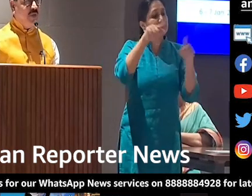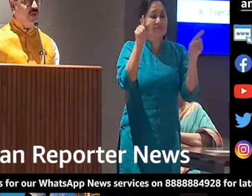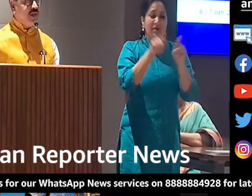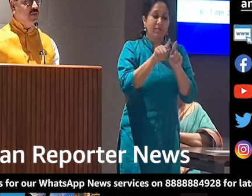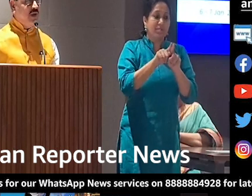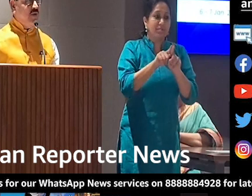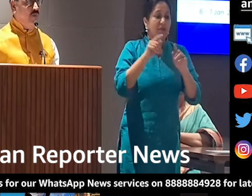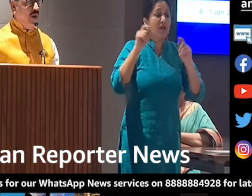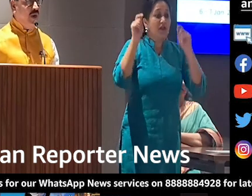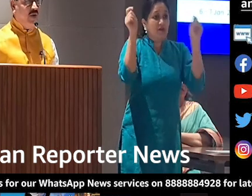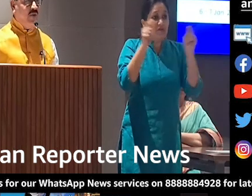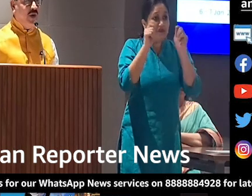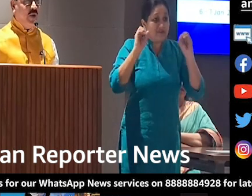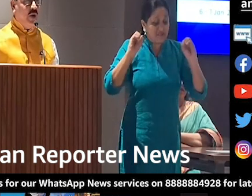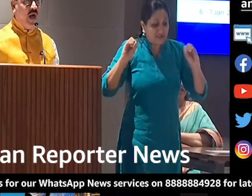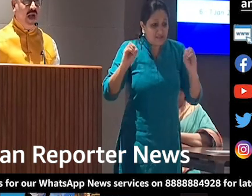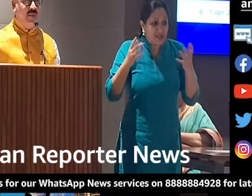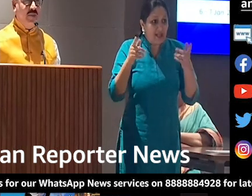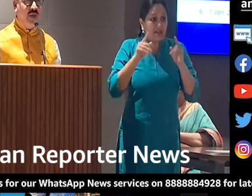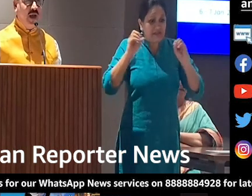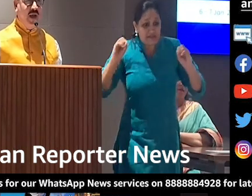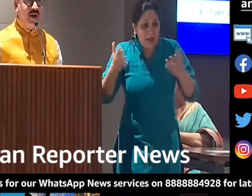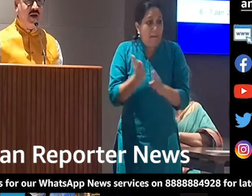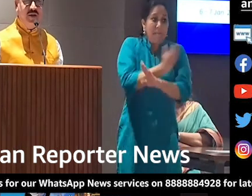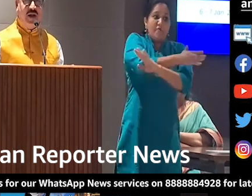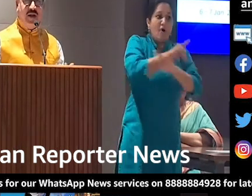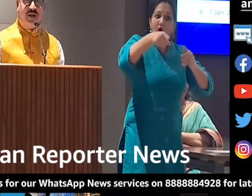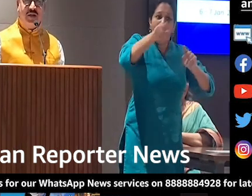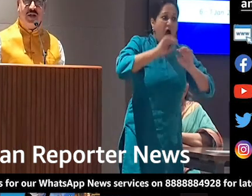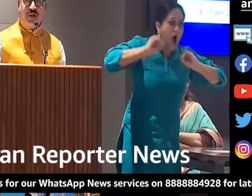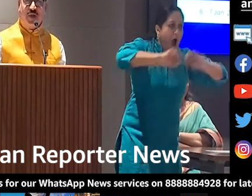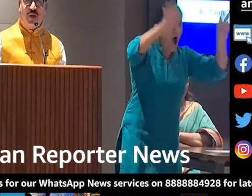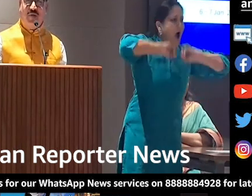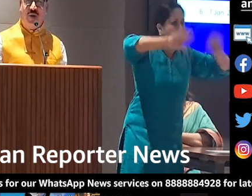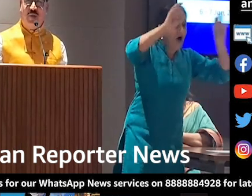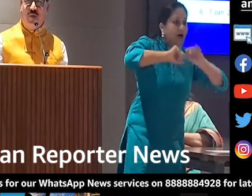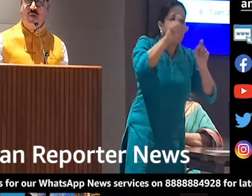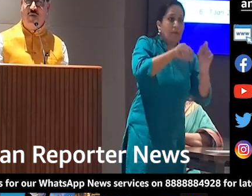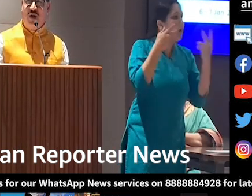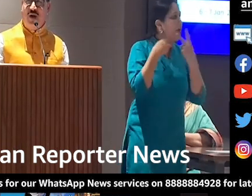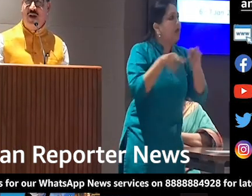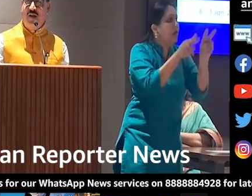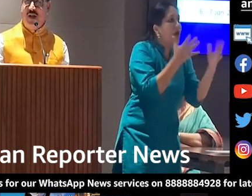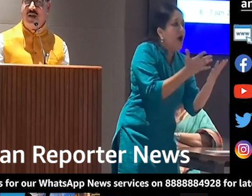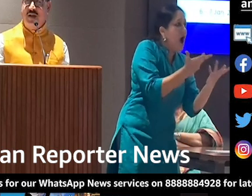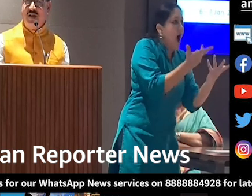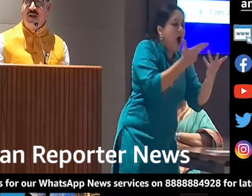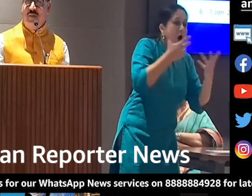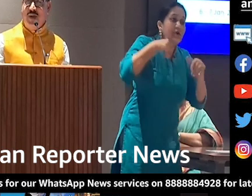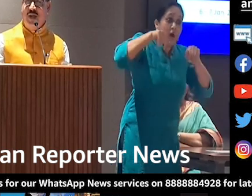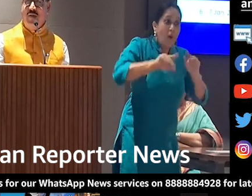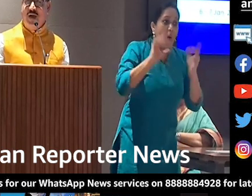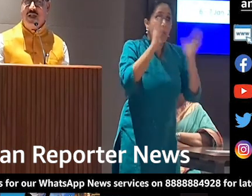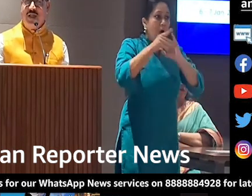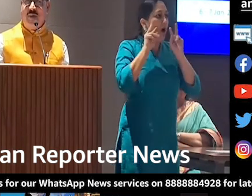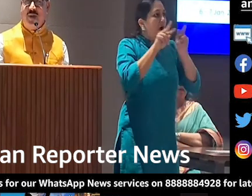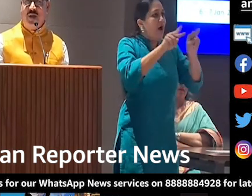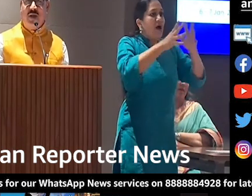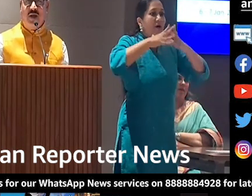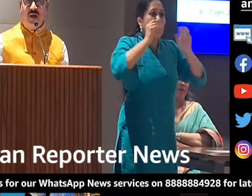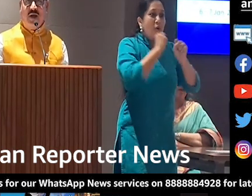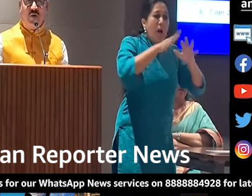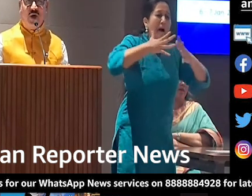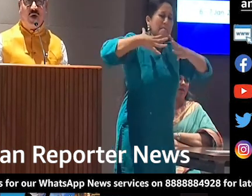Before the festival, you have made a very good hype, and the attention is drawn from all world that a big event is